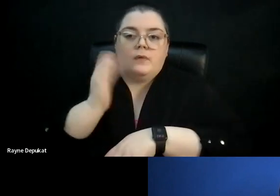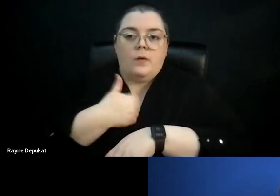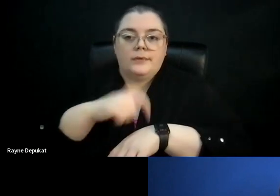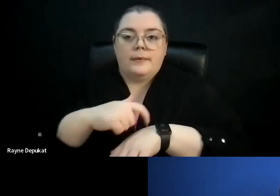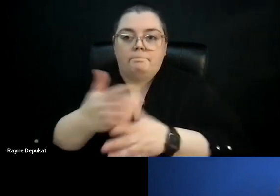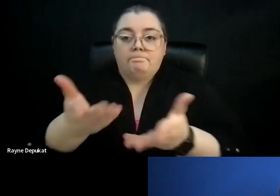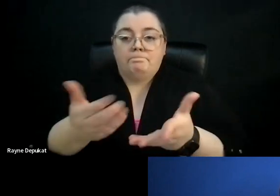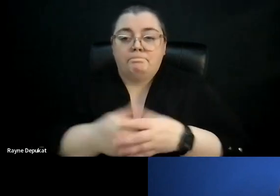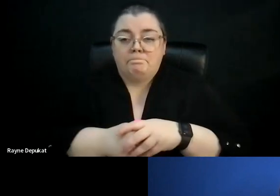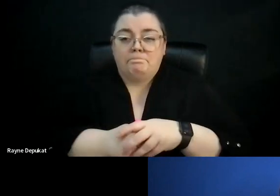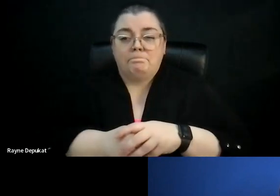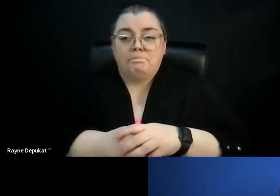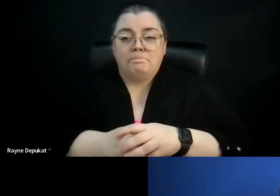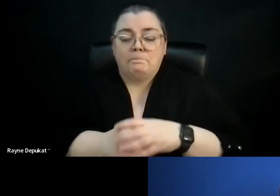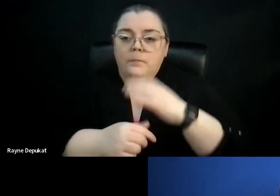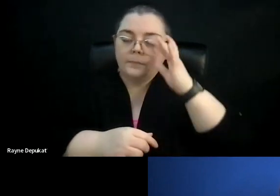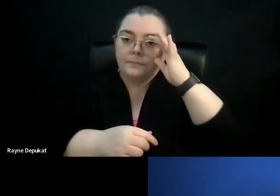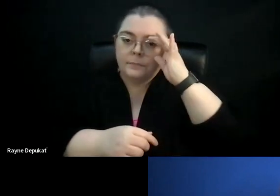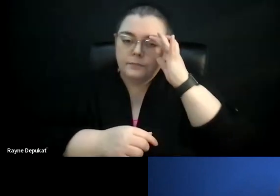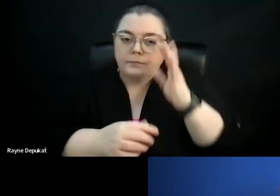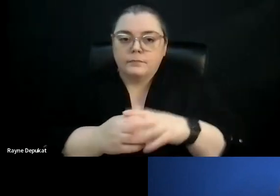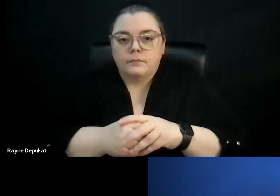committee, how would you like to use your time?